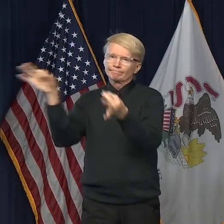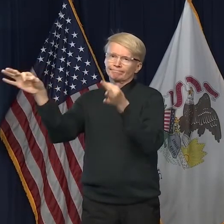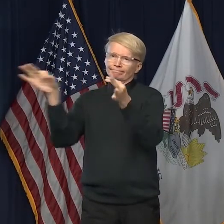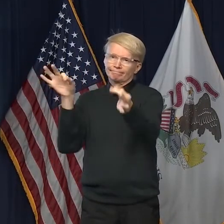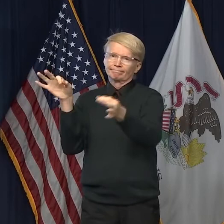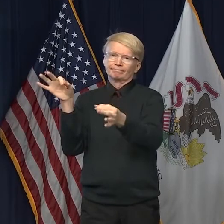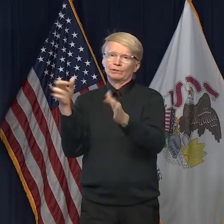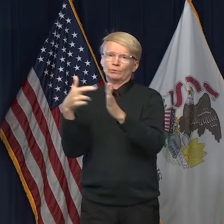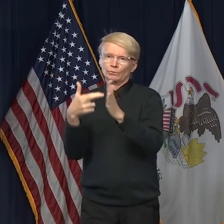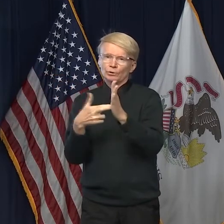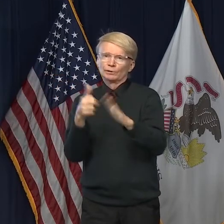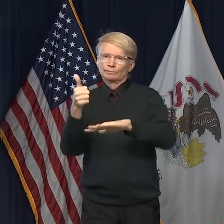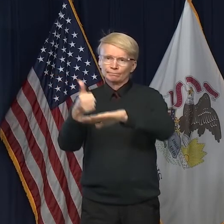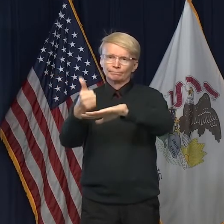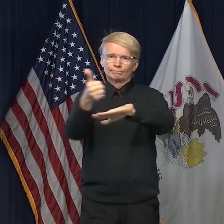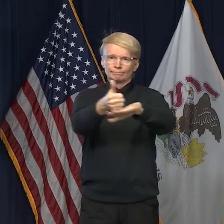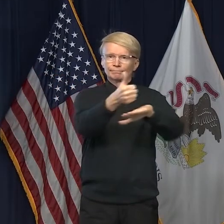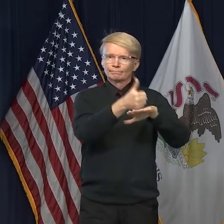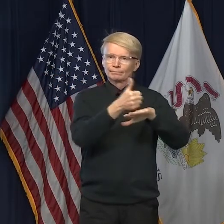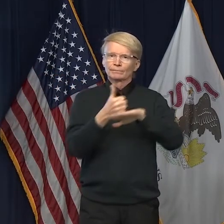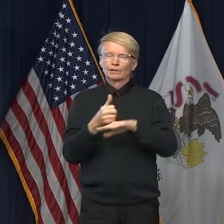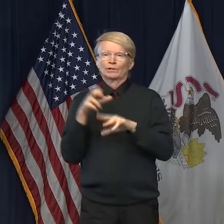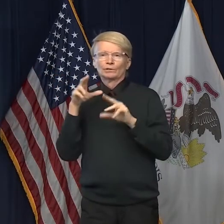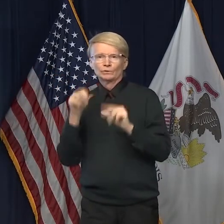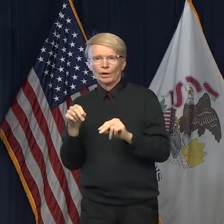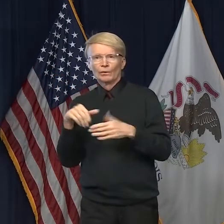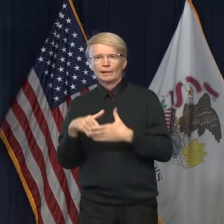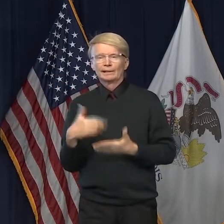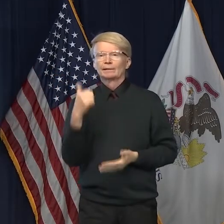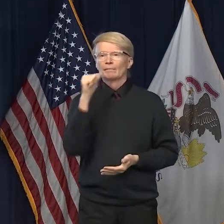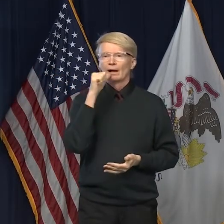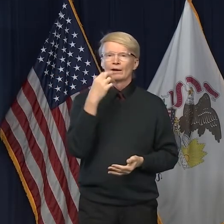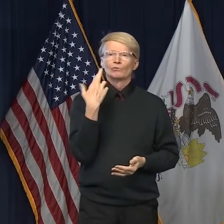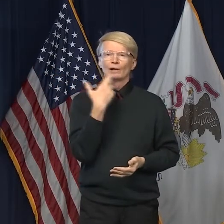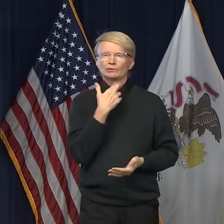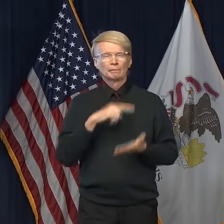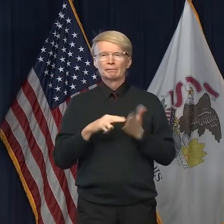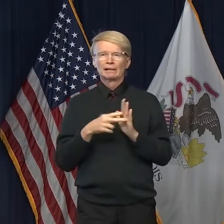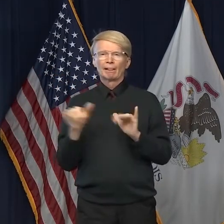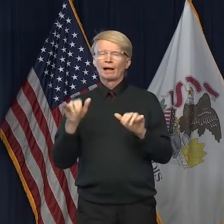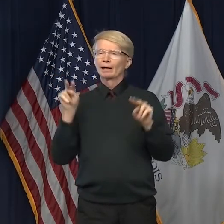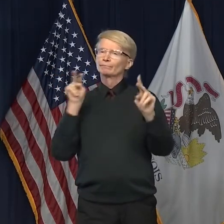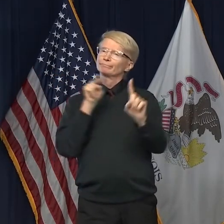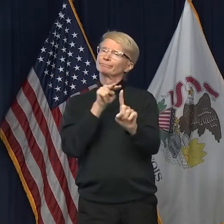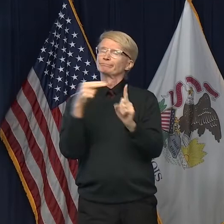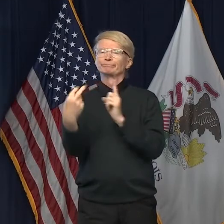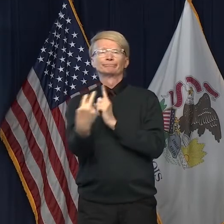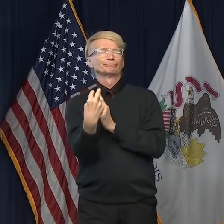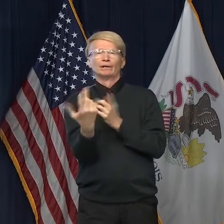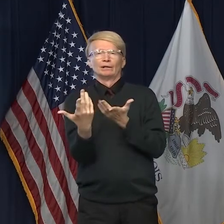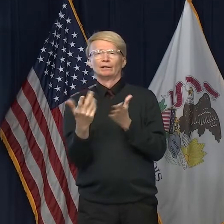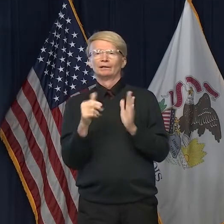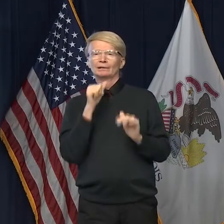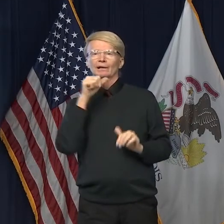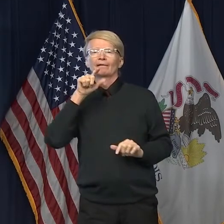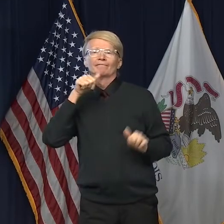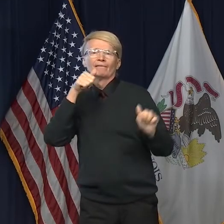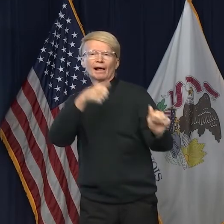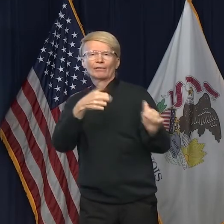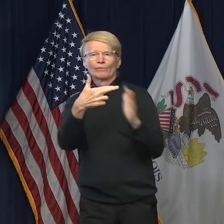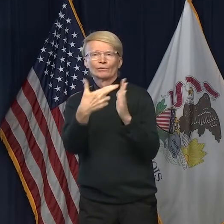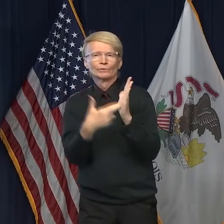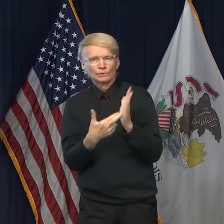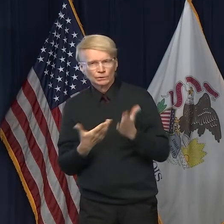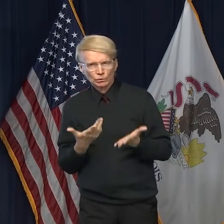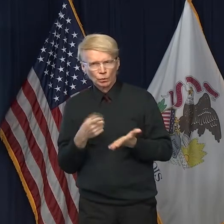these mitigations, it leads to an impression that there's a double standard out there? That's what we heard time and again in talking to customers walking by today.